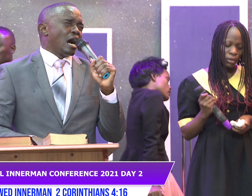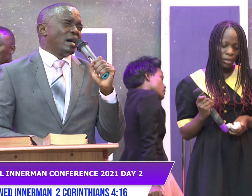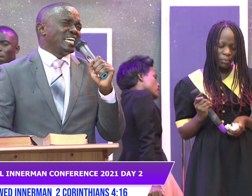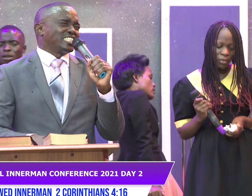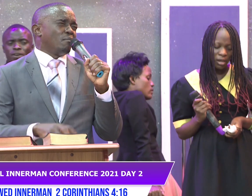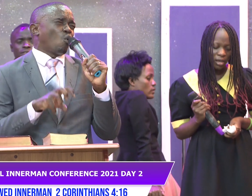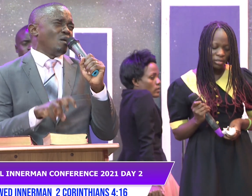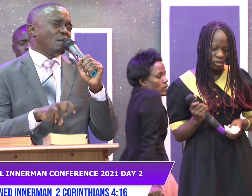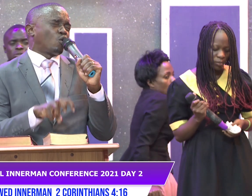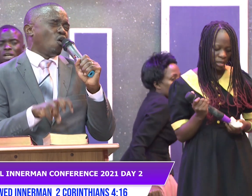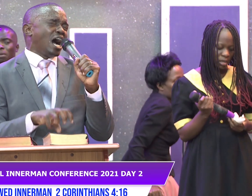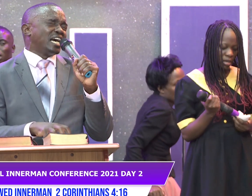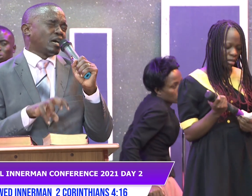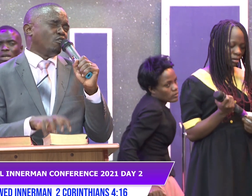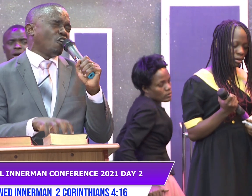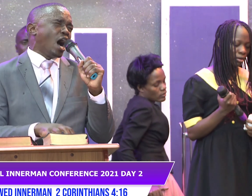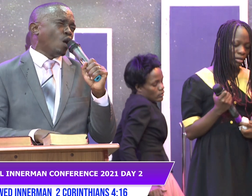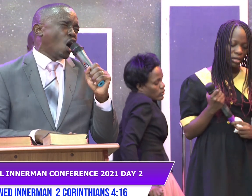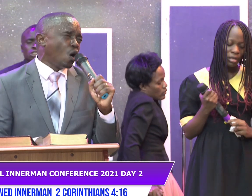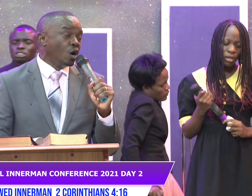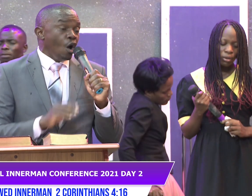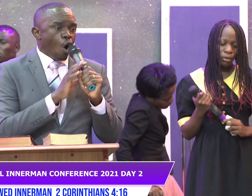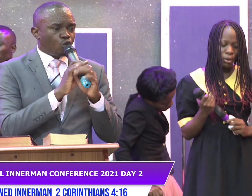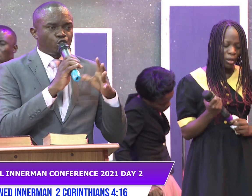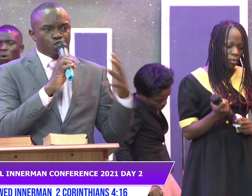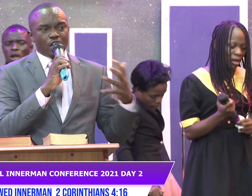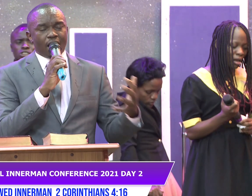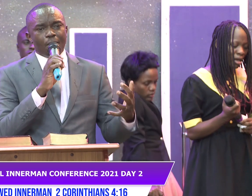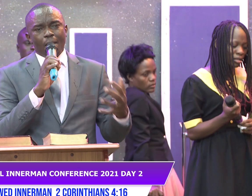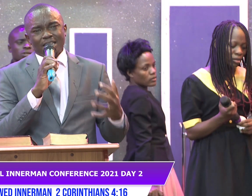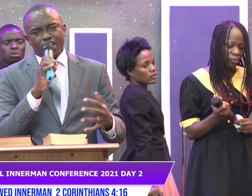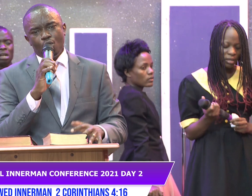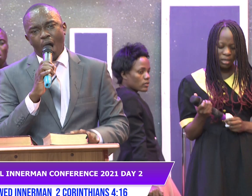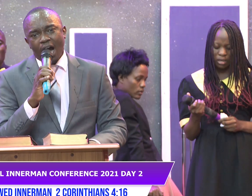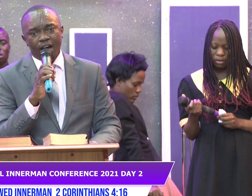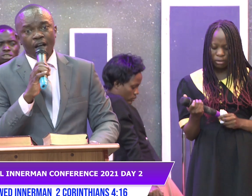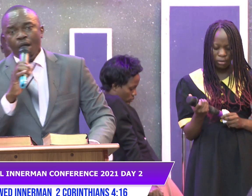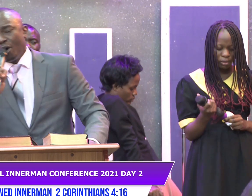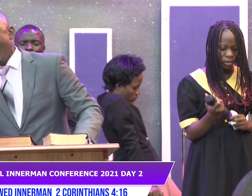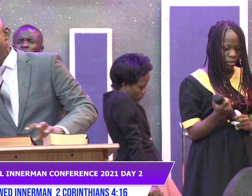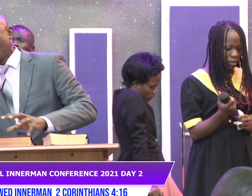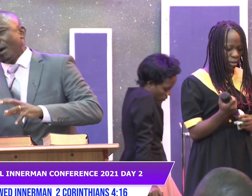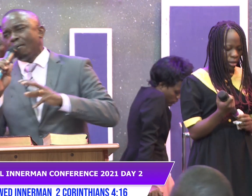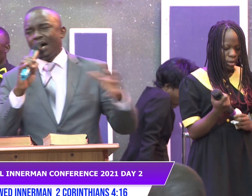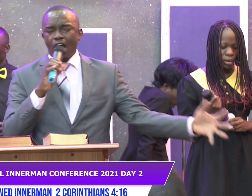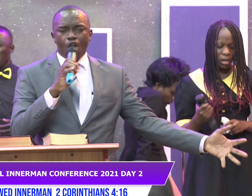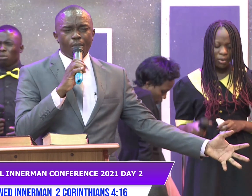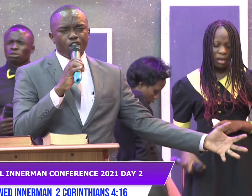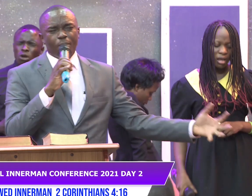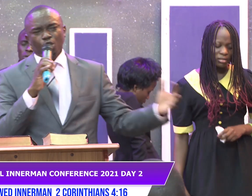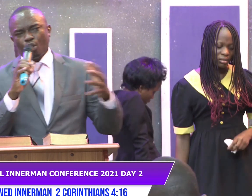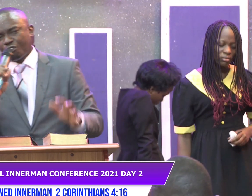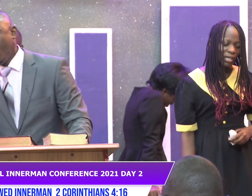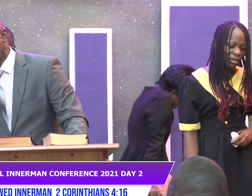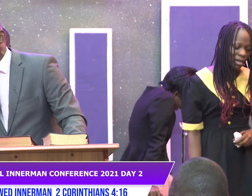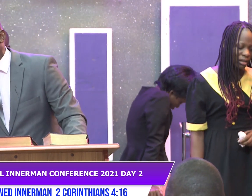n'oyogera n'ogamba naye bwe mukuŋŋaana temuvaawo okutuusa nga mwambaziddwa mwuri ambazi wa amanya kwa